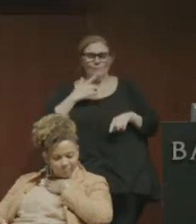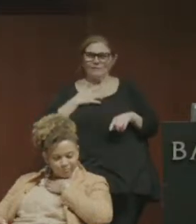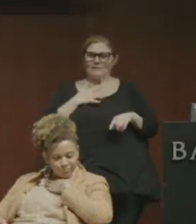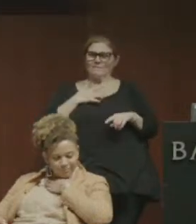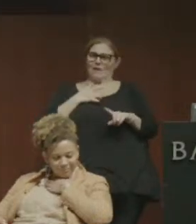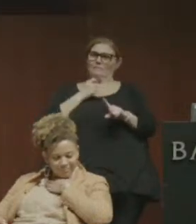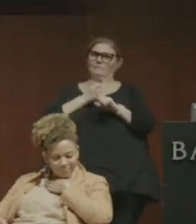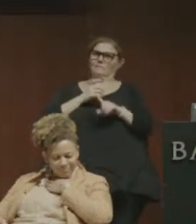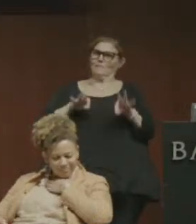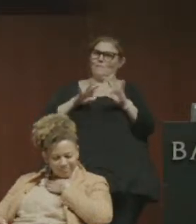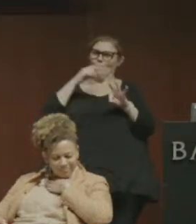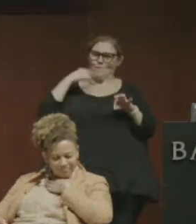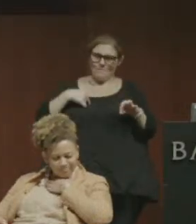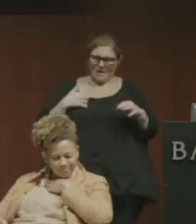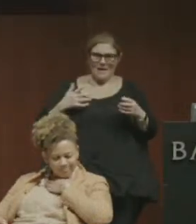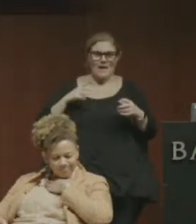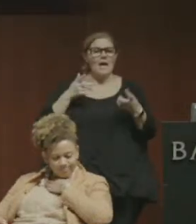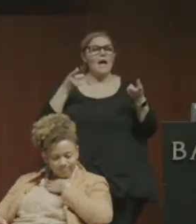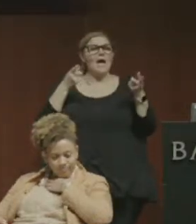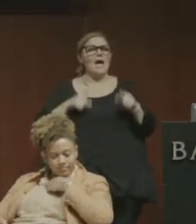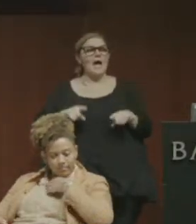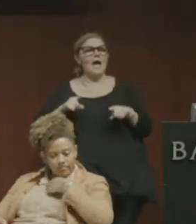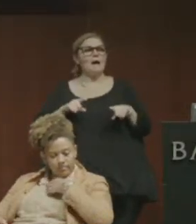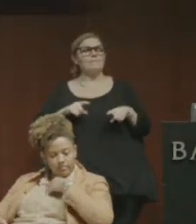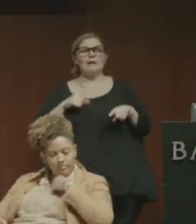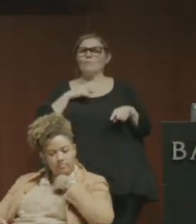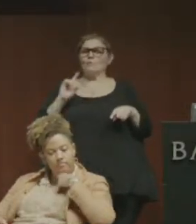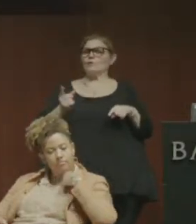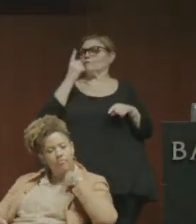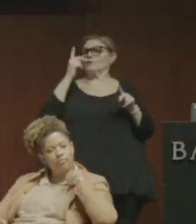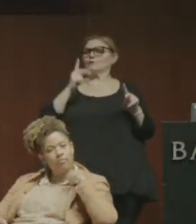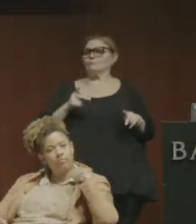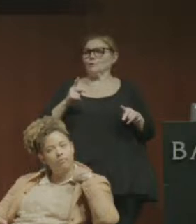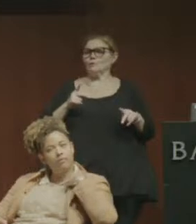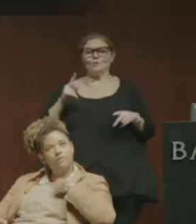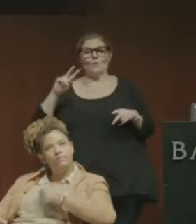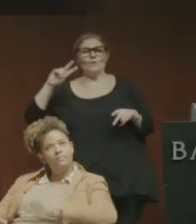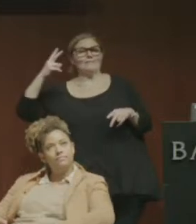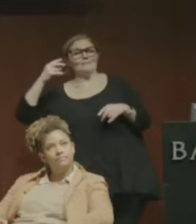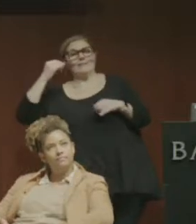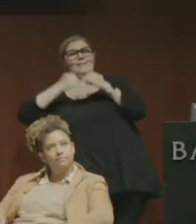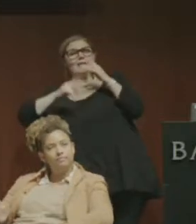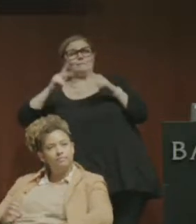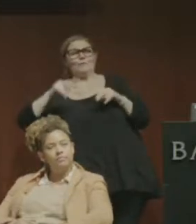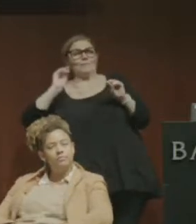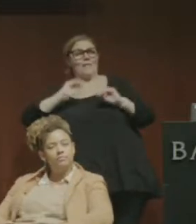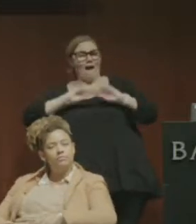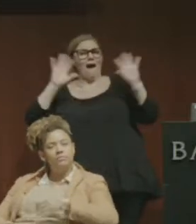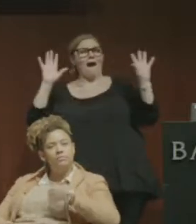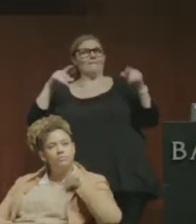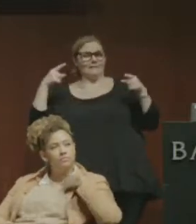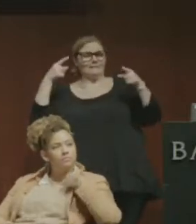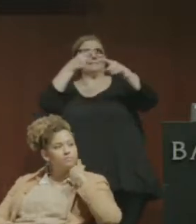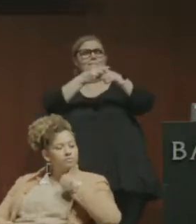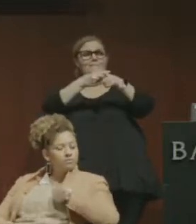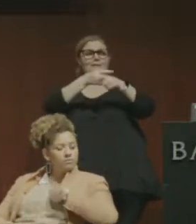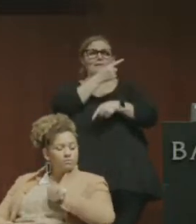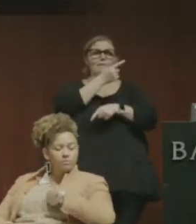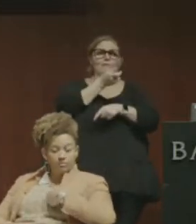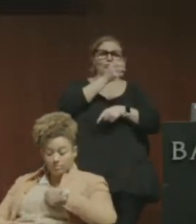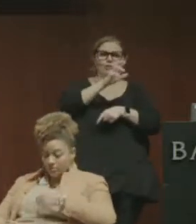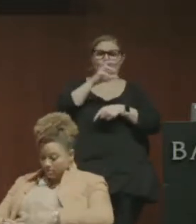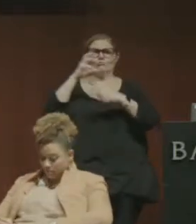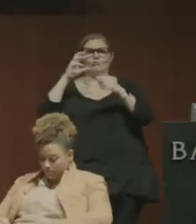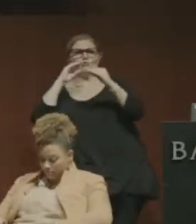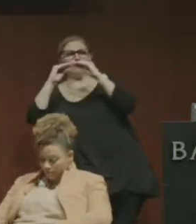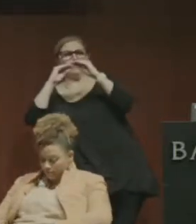especially poignant. It turns out that I wasn't the first or the last to observe the obvious intersections of gender and